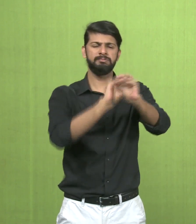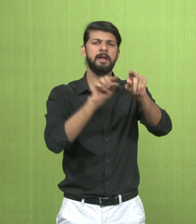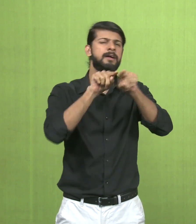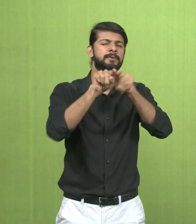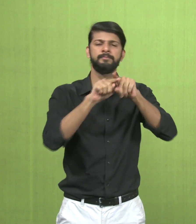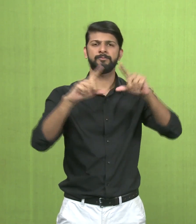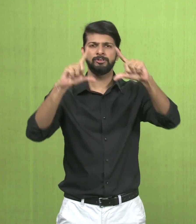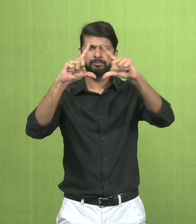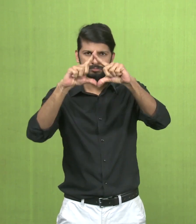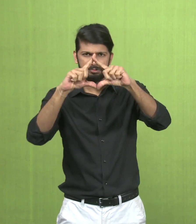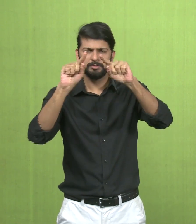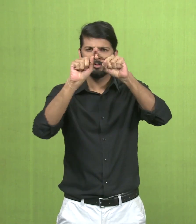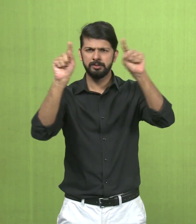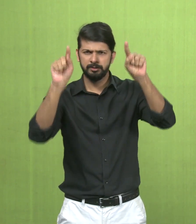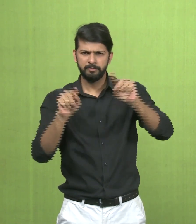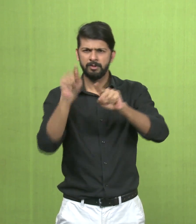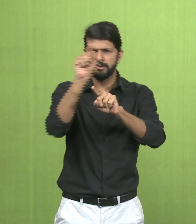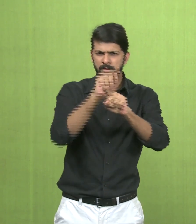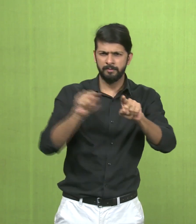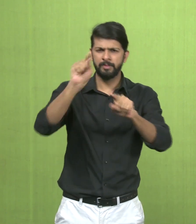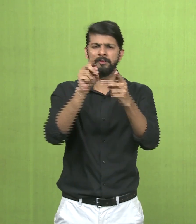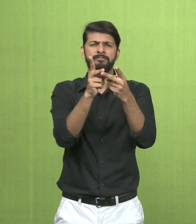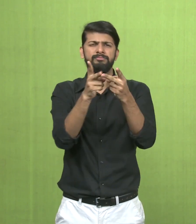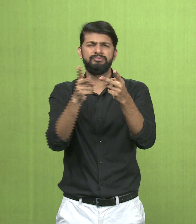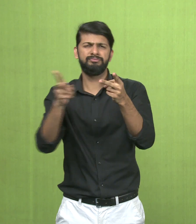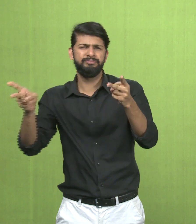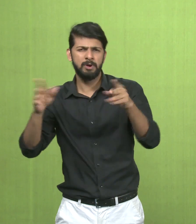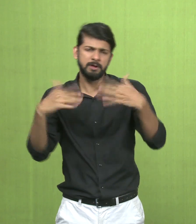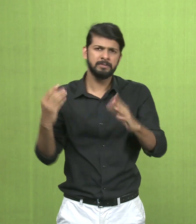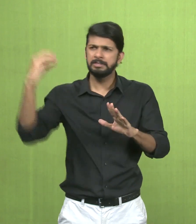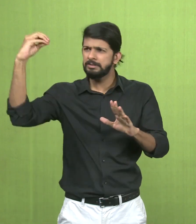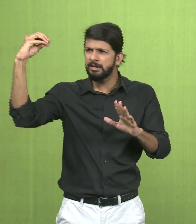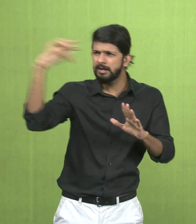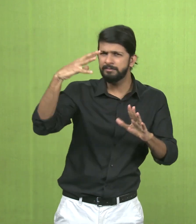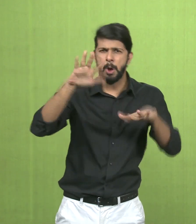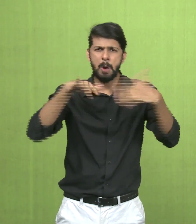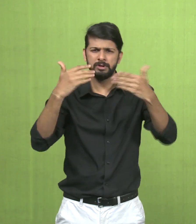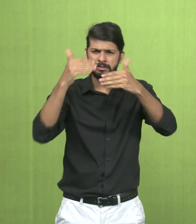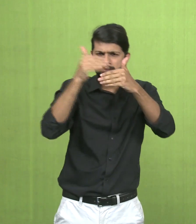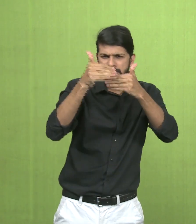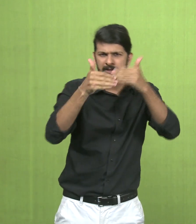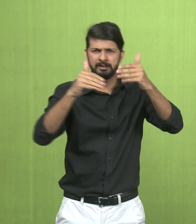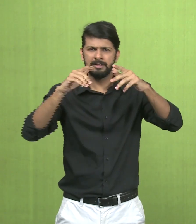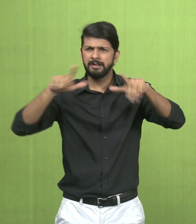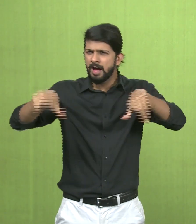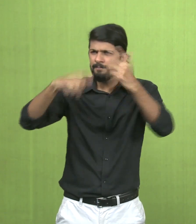Composition is the placement or arrangement of visual elements or ingredients in any work of art. How